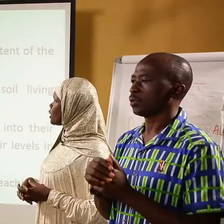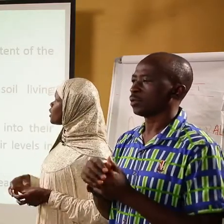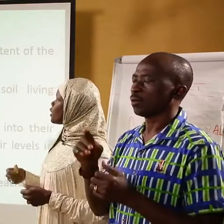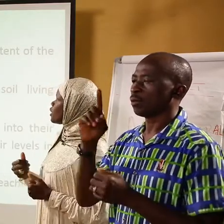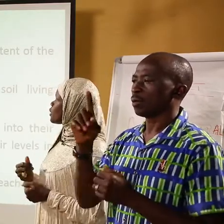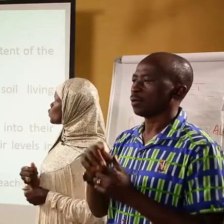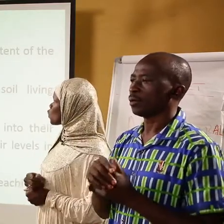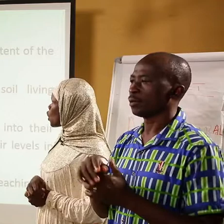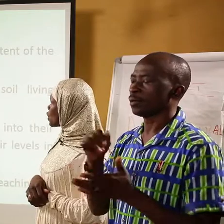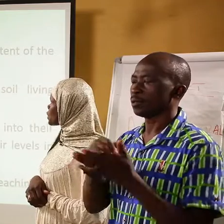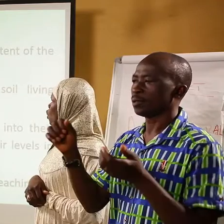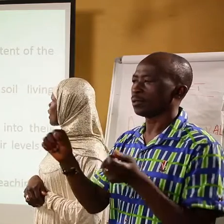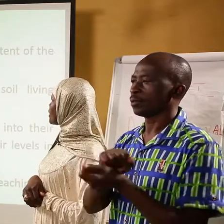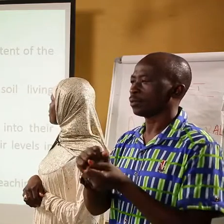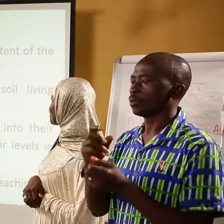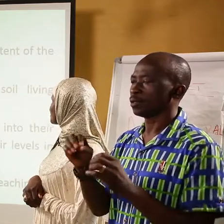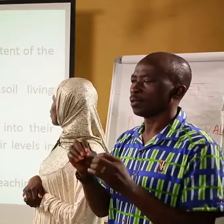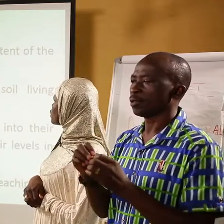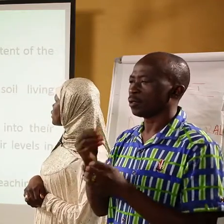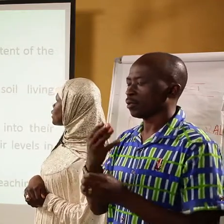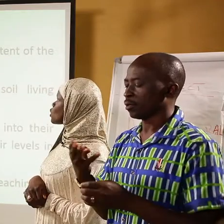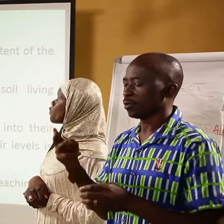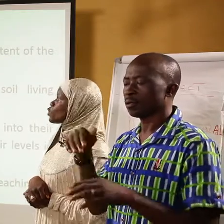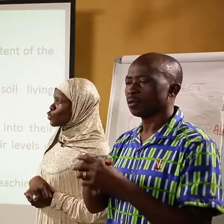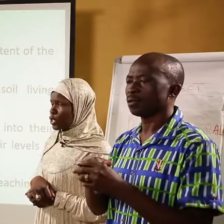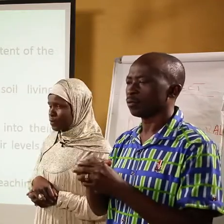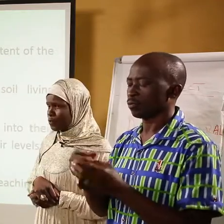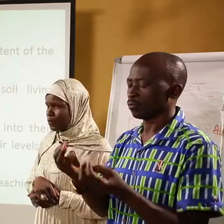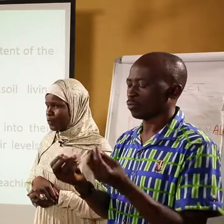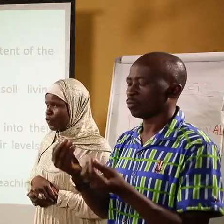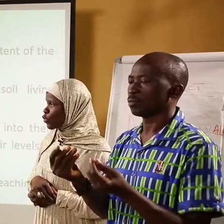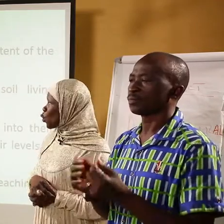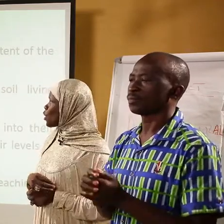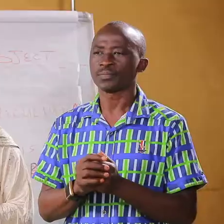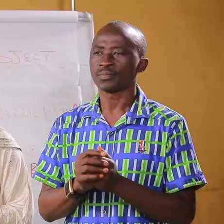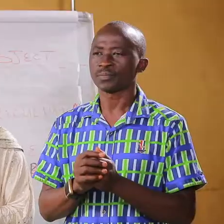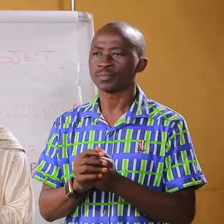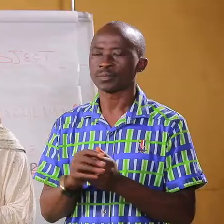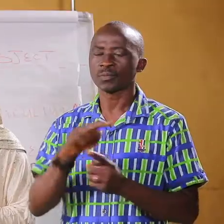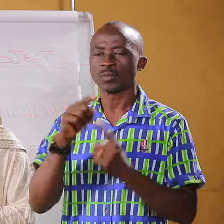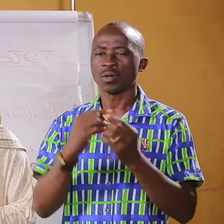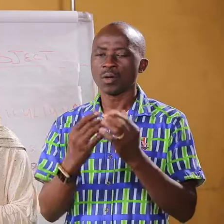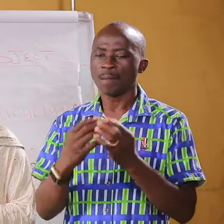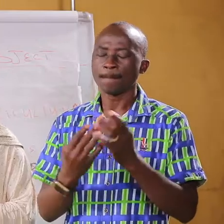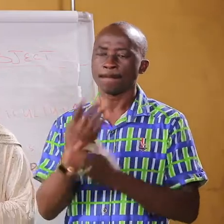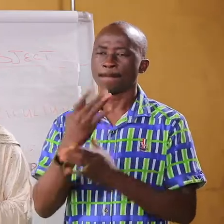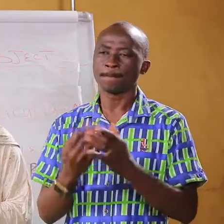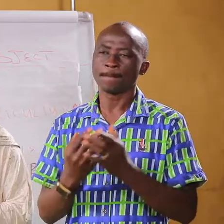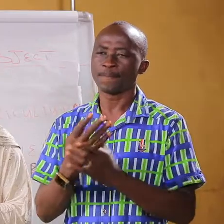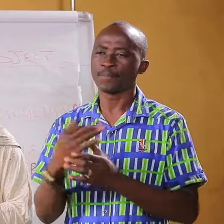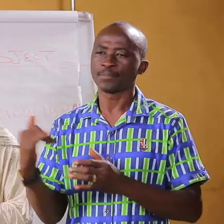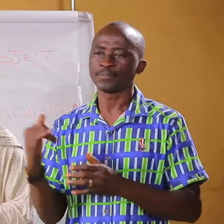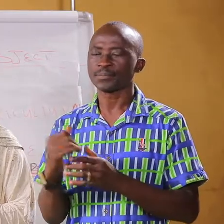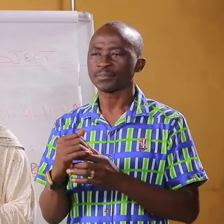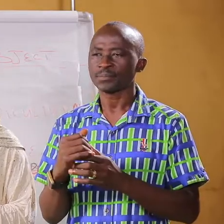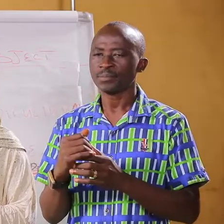Number one, it destroys the organic matter content of the soil. When you burn the bush,